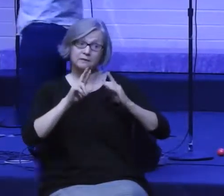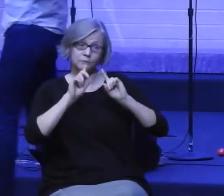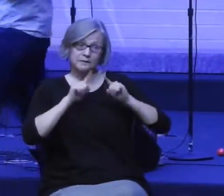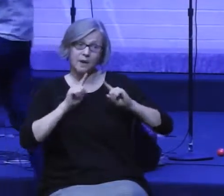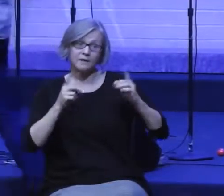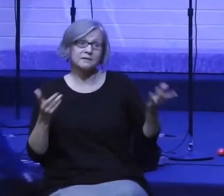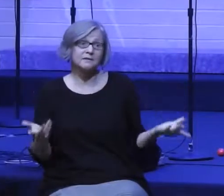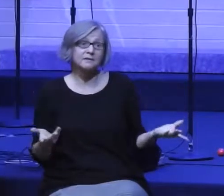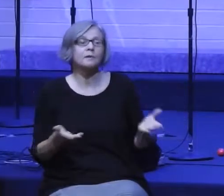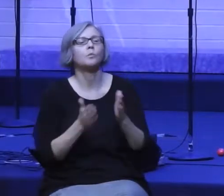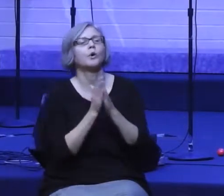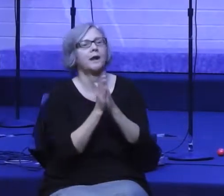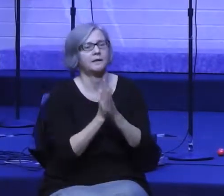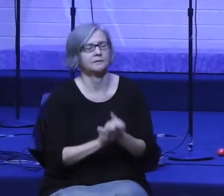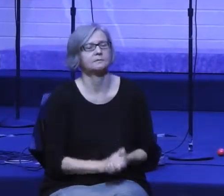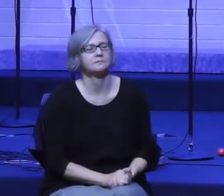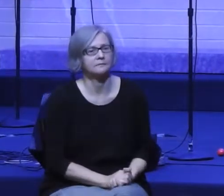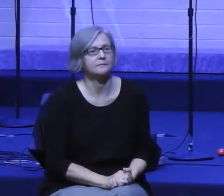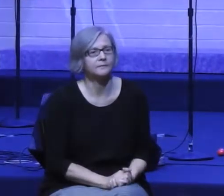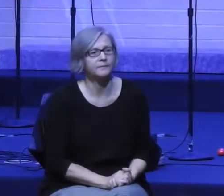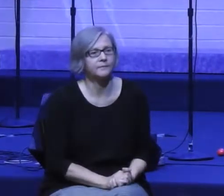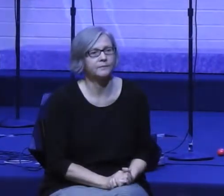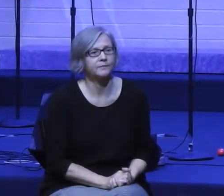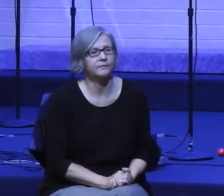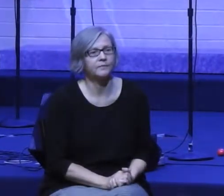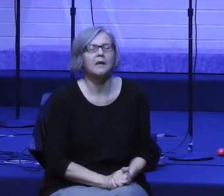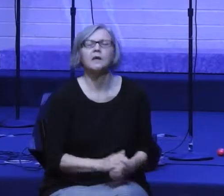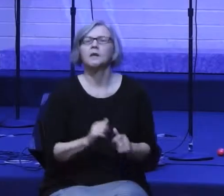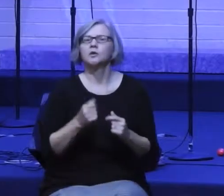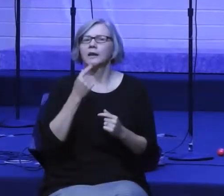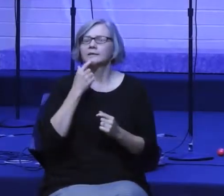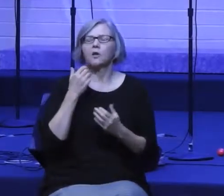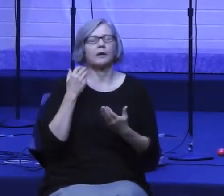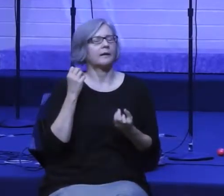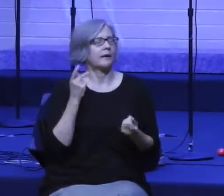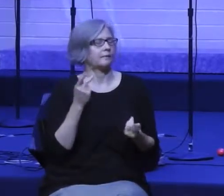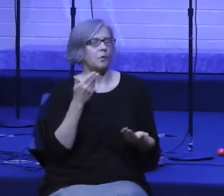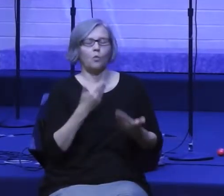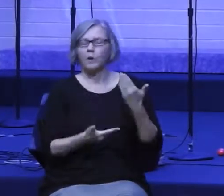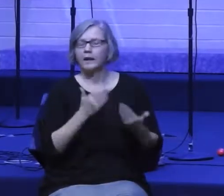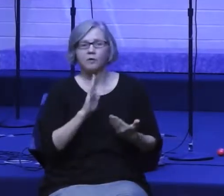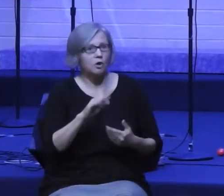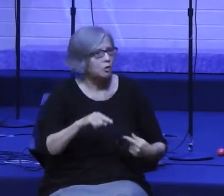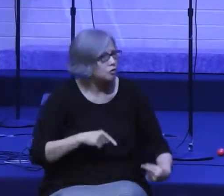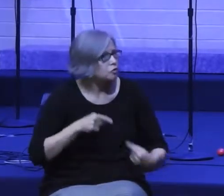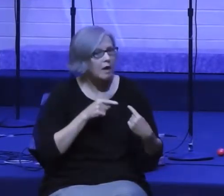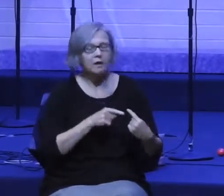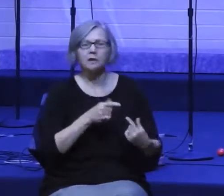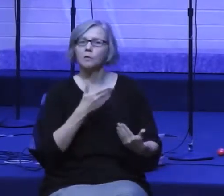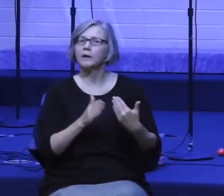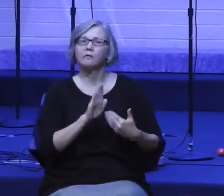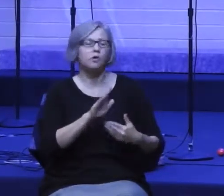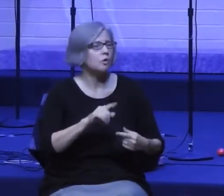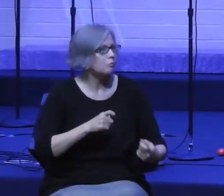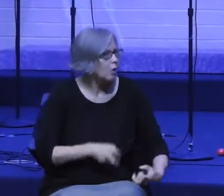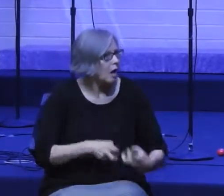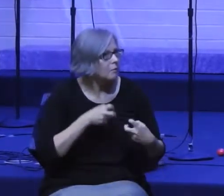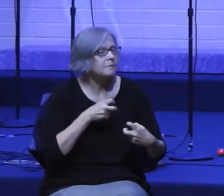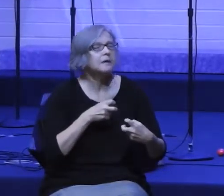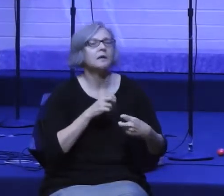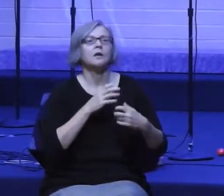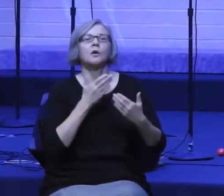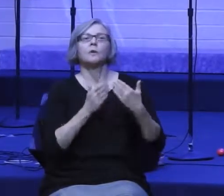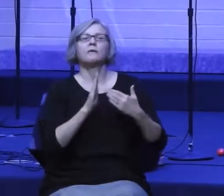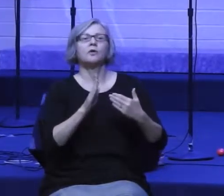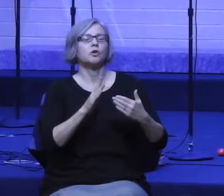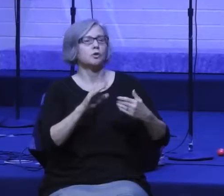thing. And specifically, in the Christian life, when we can keep our wits about us, when we can calm down, the natural response is